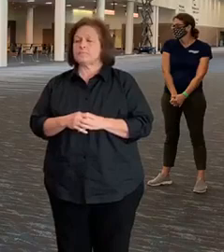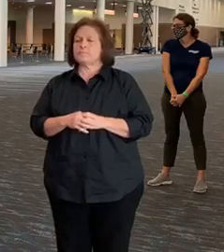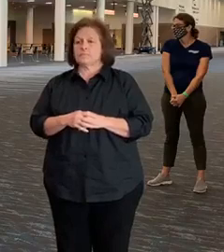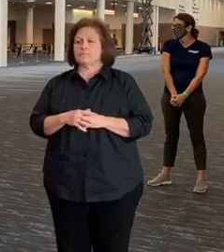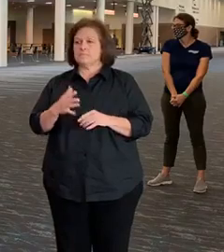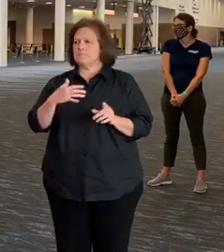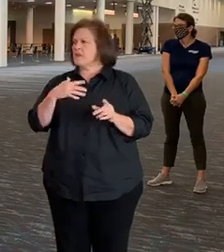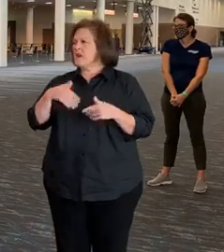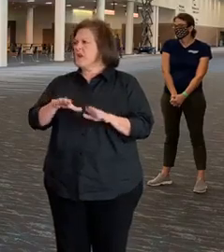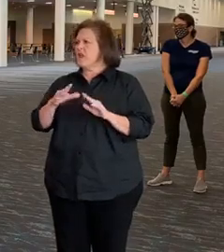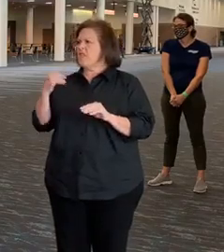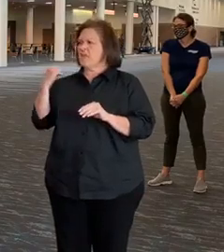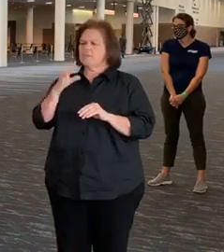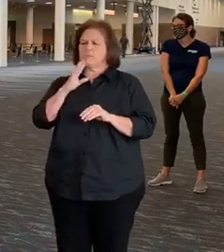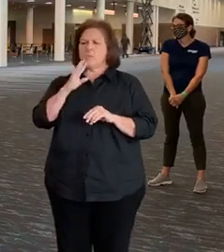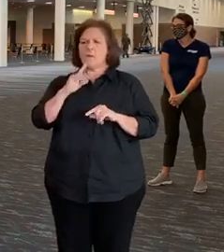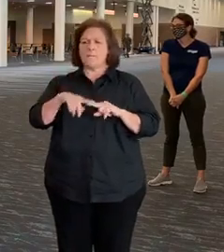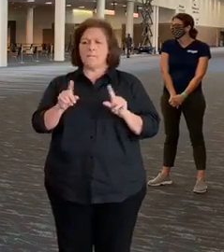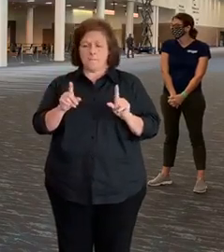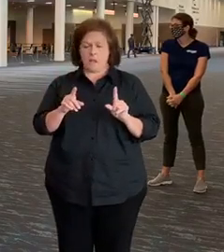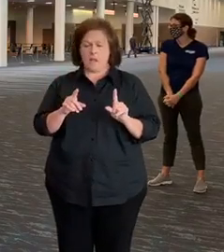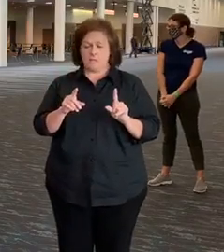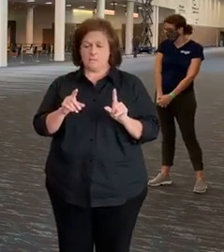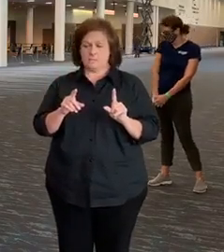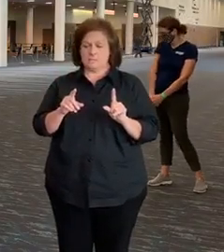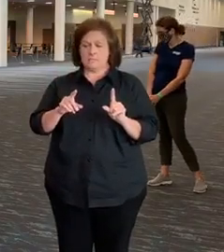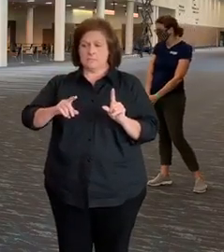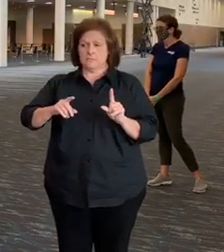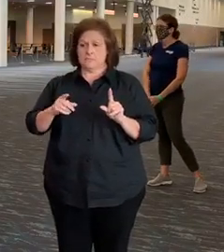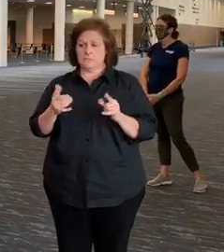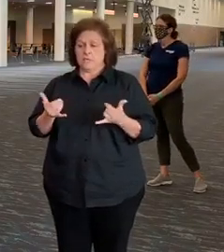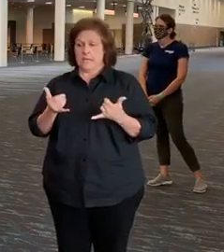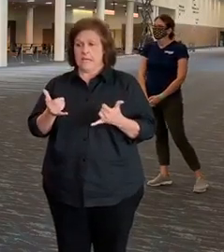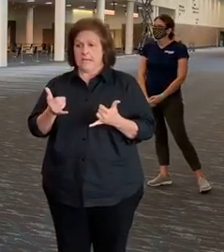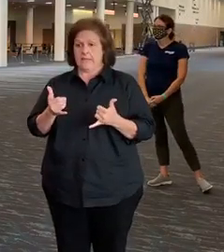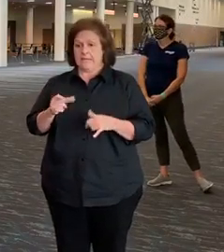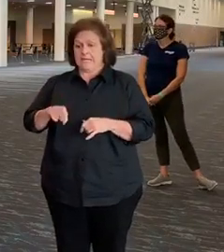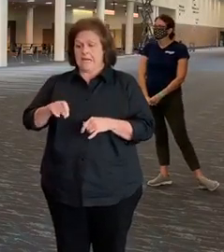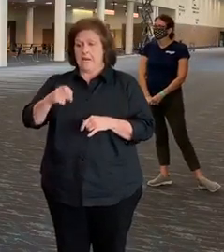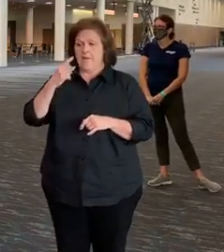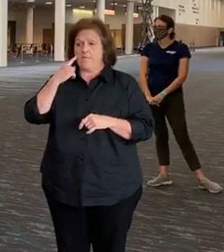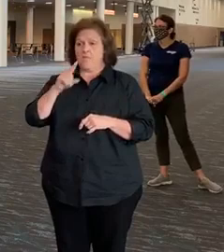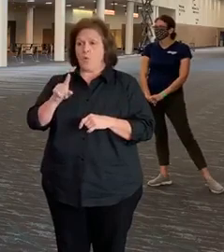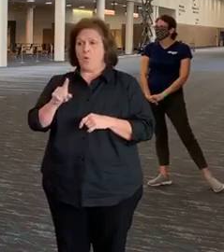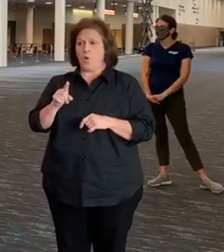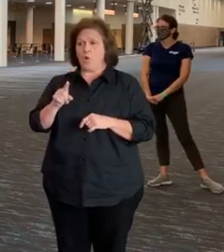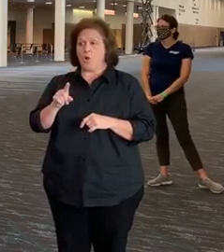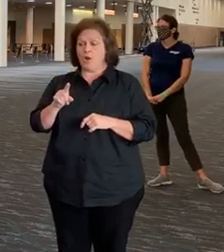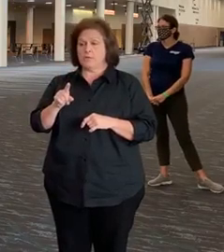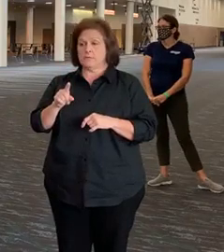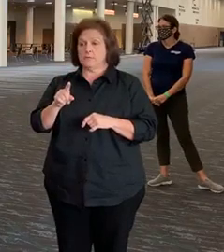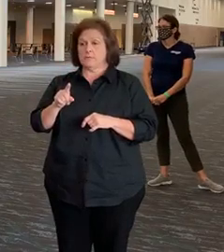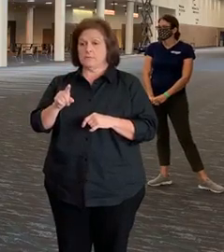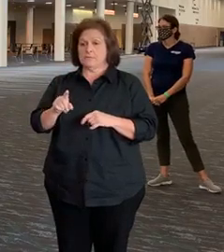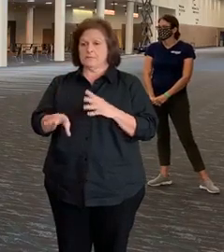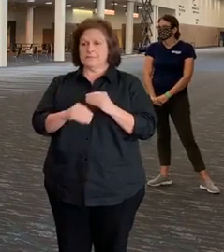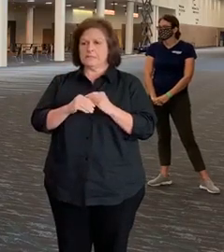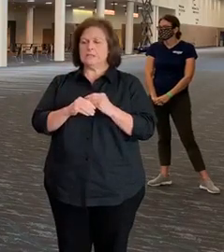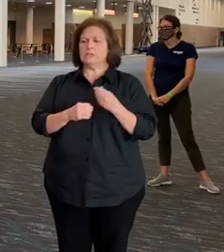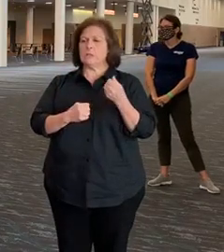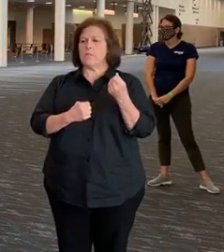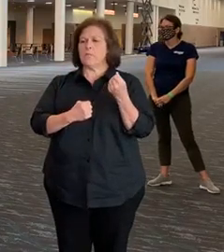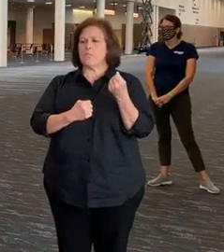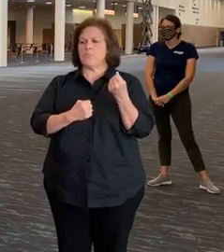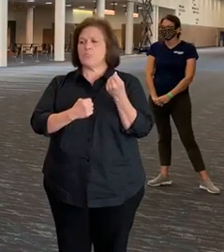on the front, I'm going to let my folks also speak to this, but on the front end, the need for additional